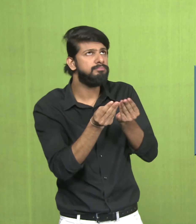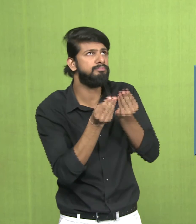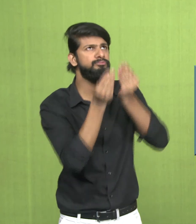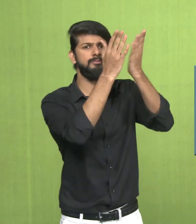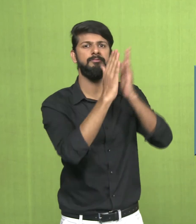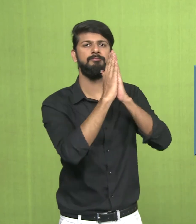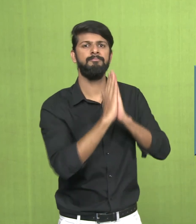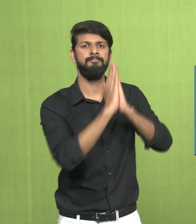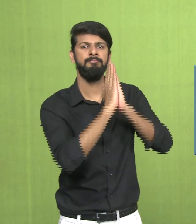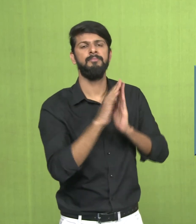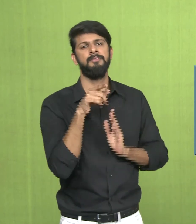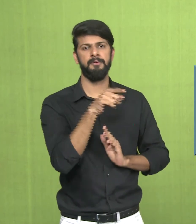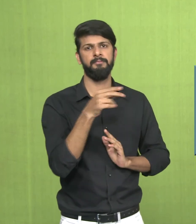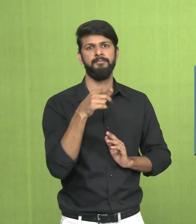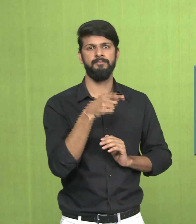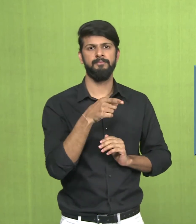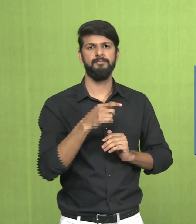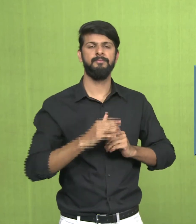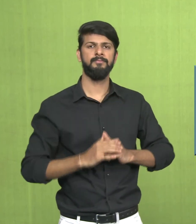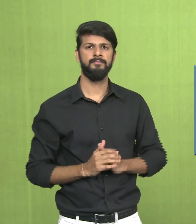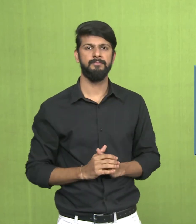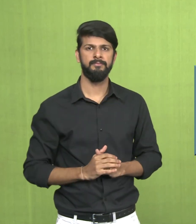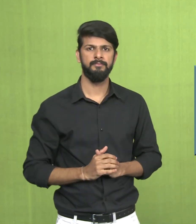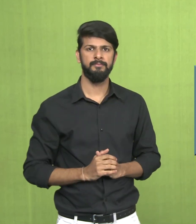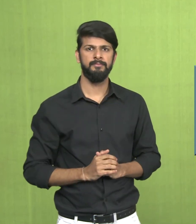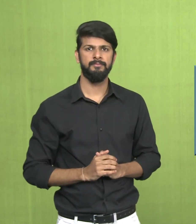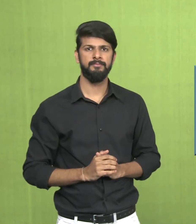is used as an offering in religious rituals.